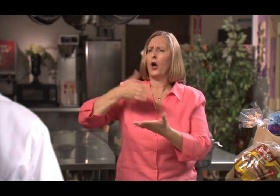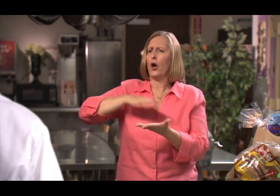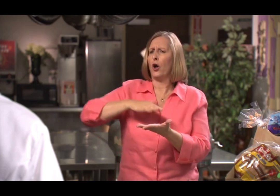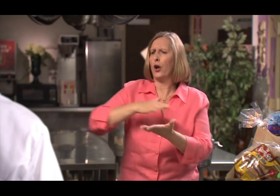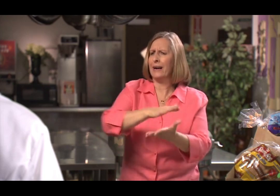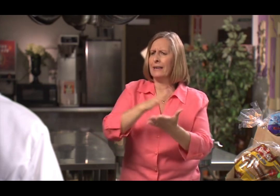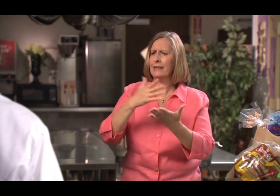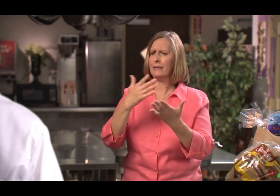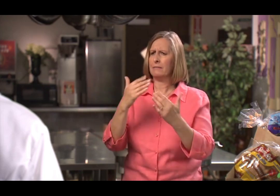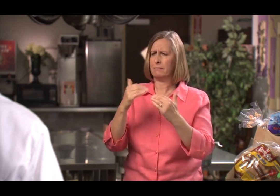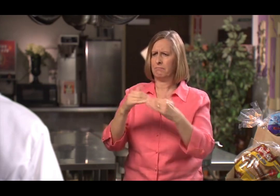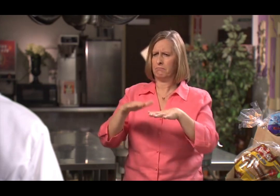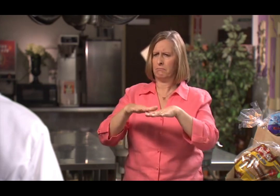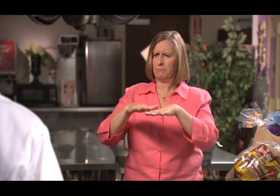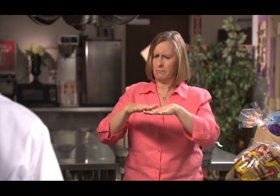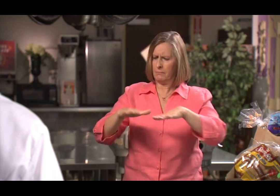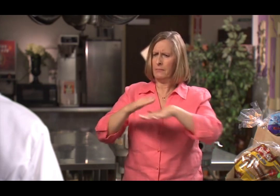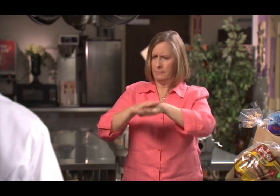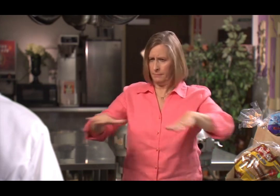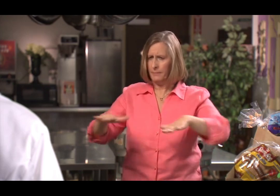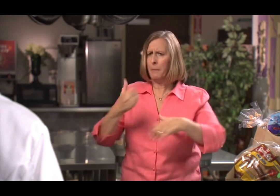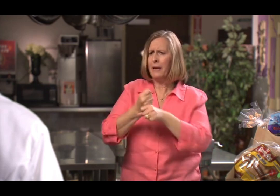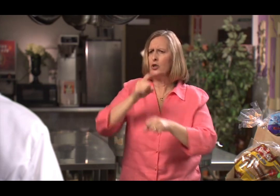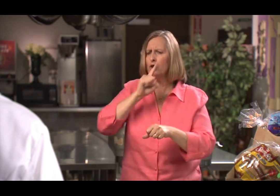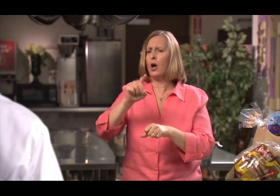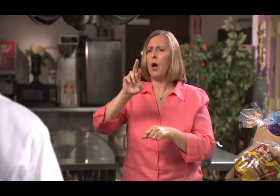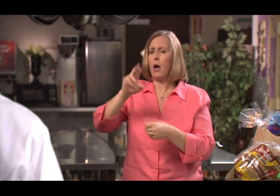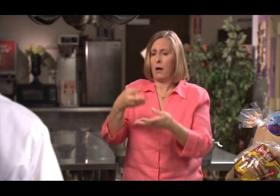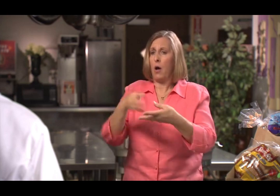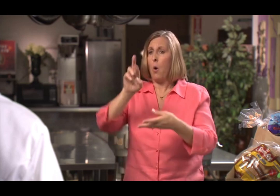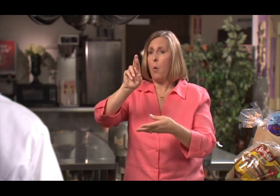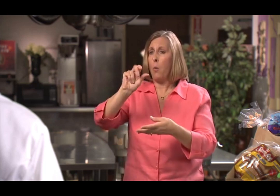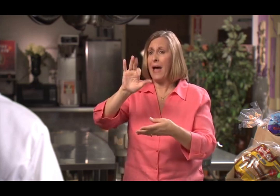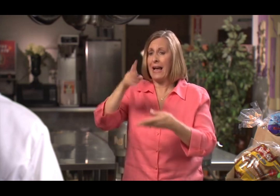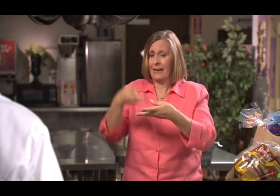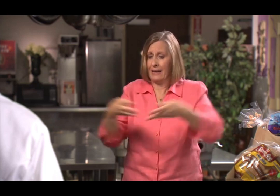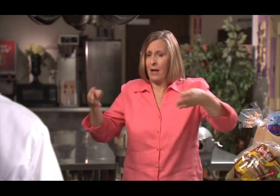A good way to cook meat is to place it on a rack on a baking pan